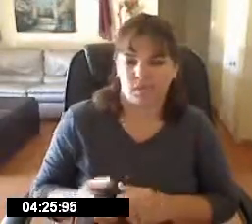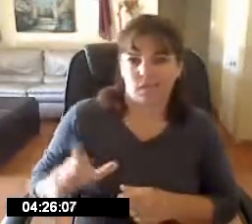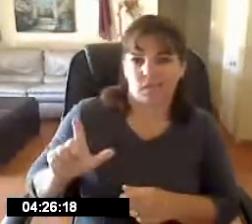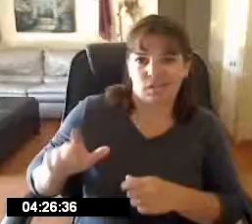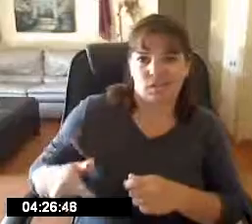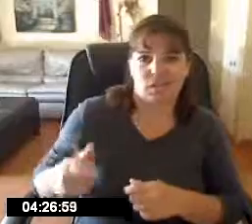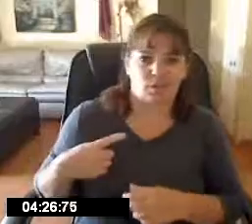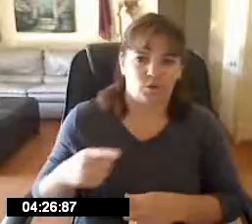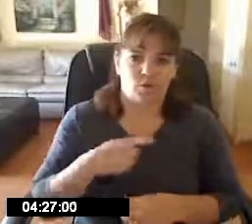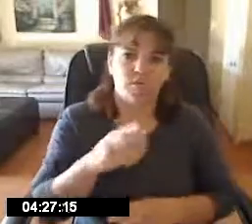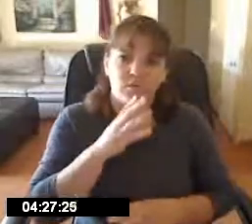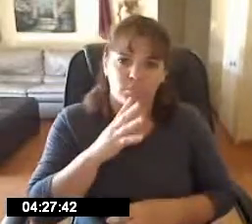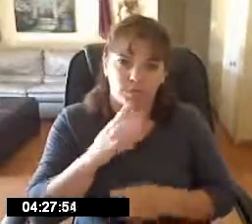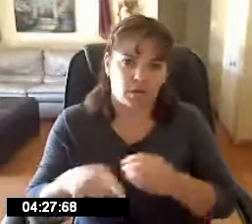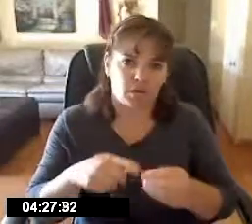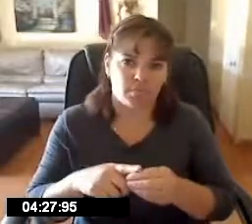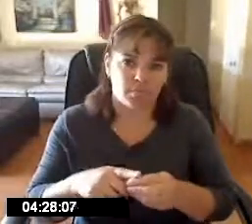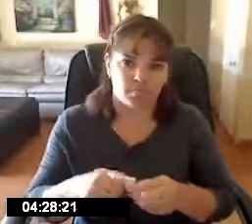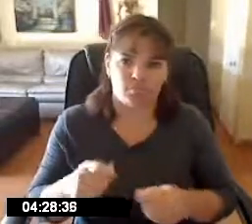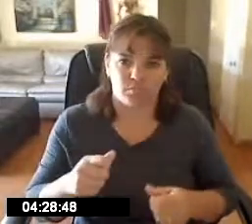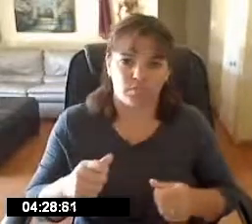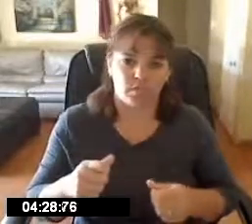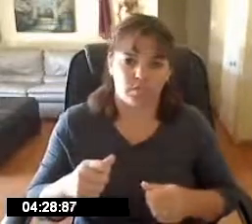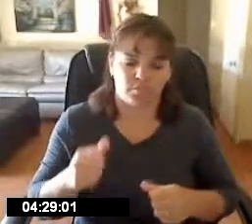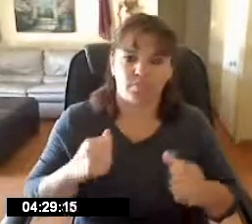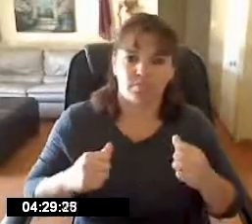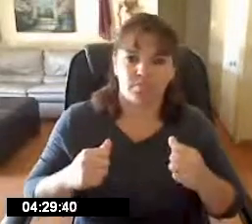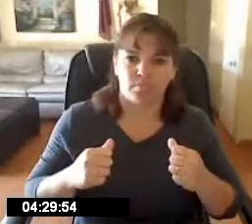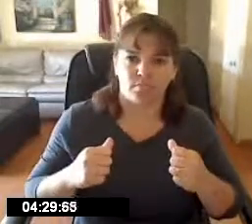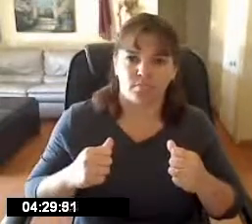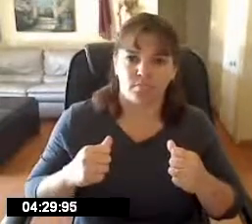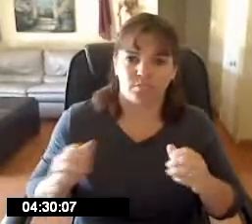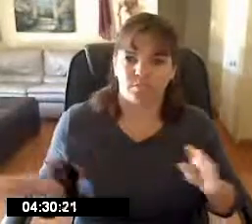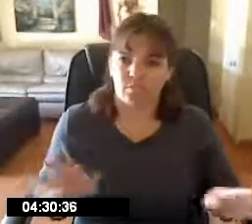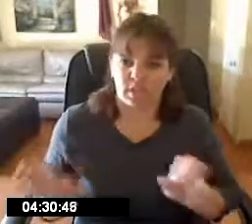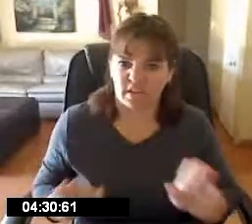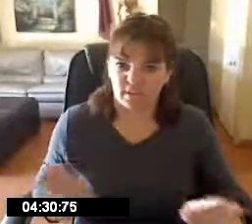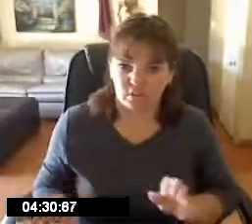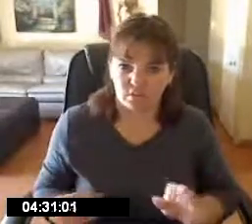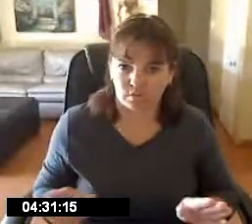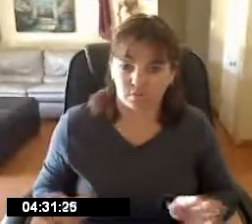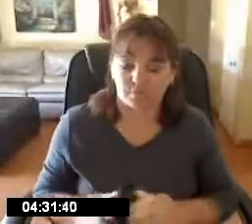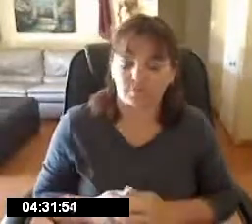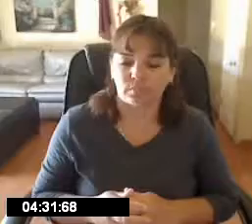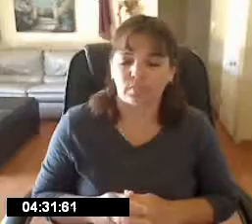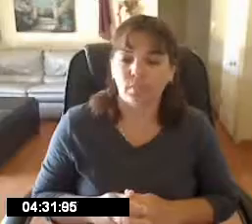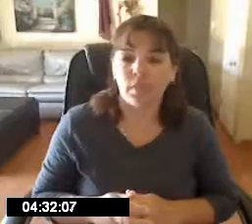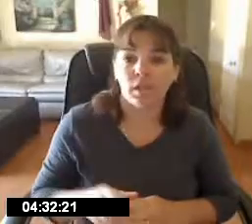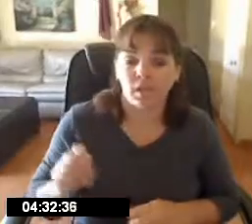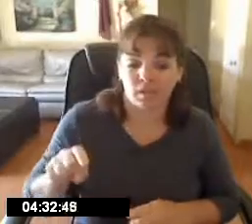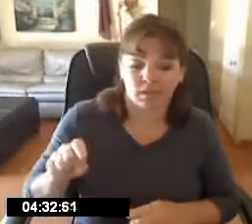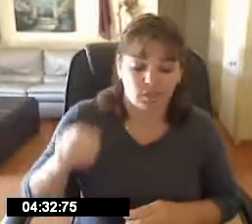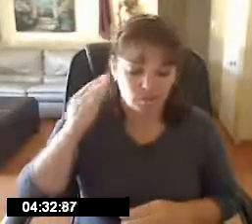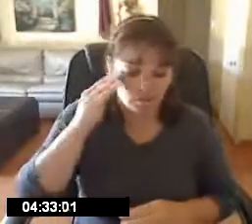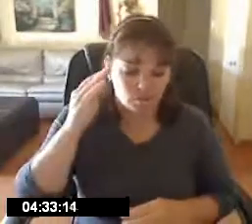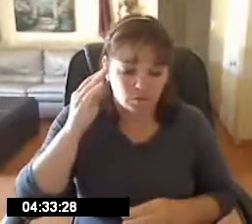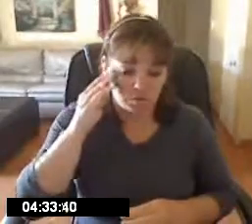soon. Recognizing personal and professional strengths and weaknesses. Meeting consumer communication